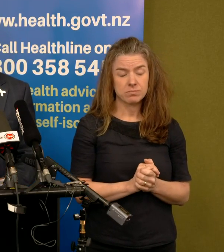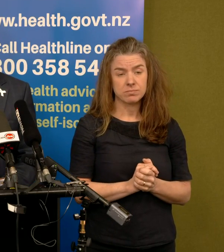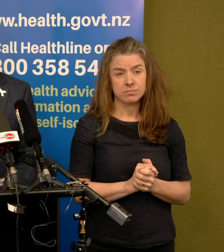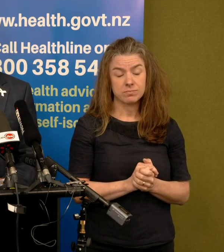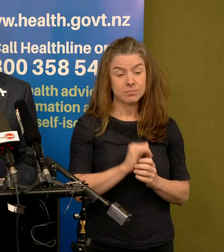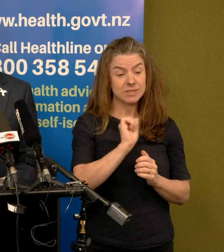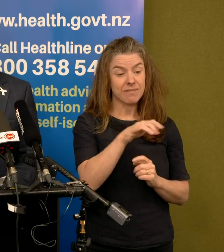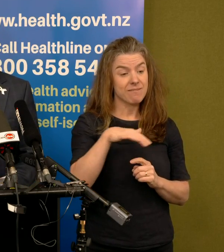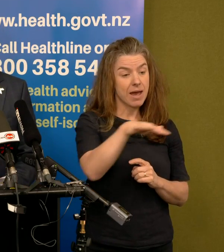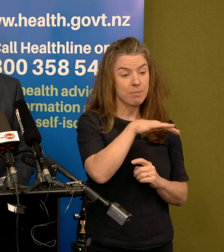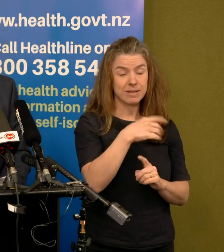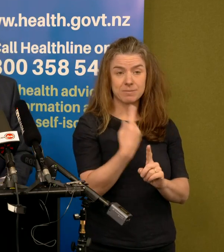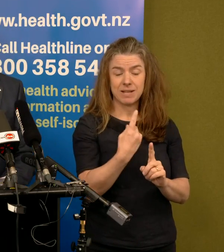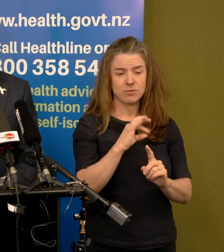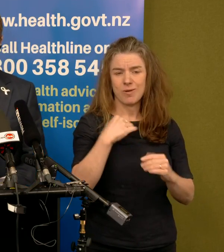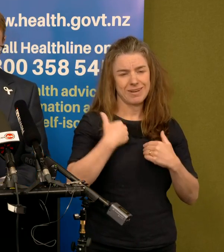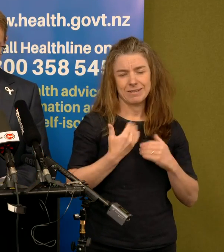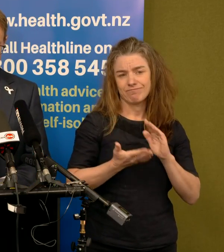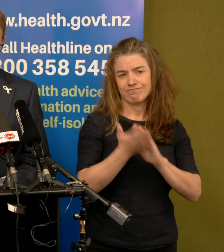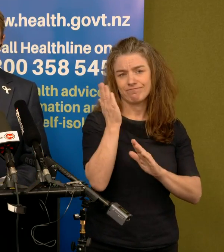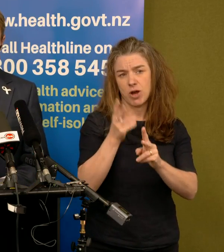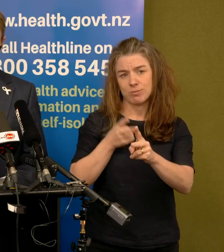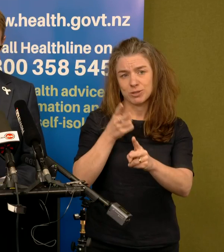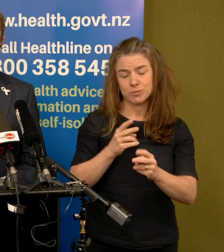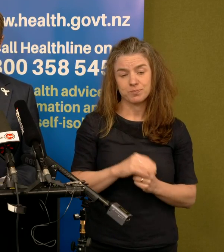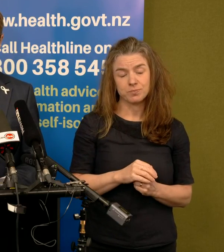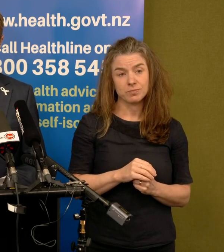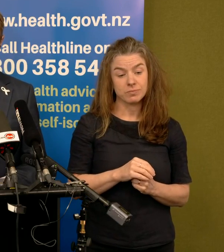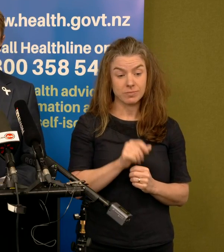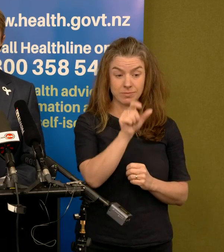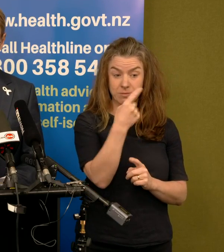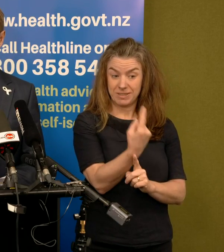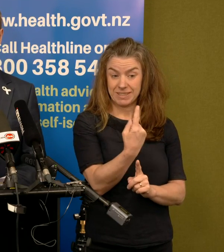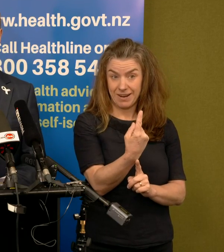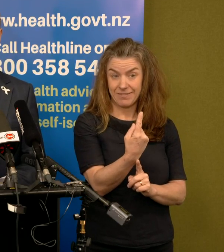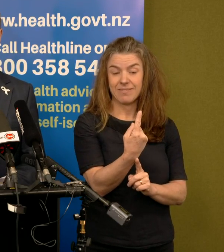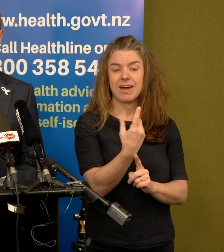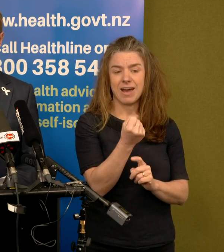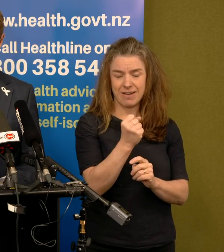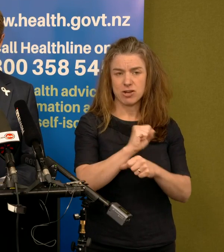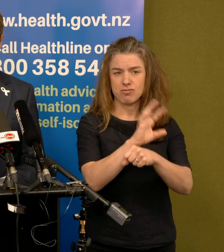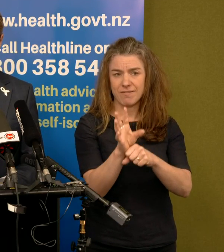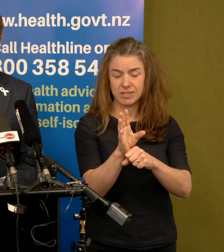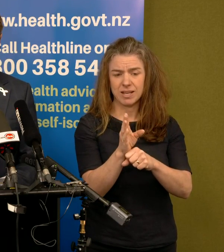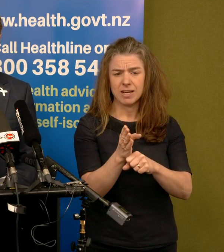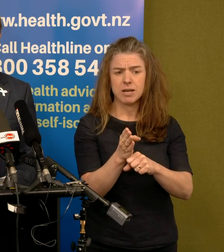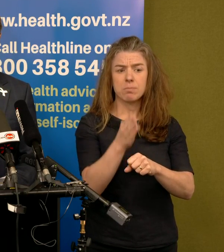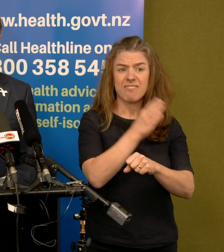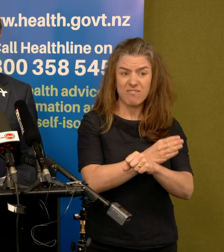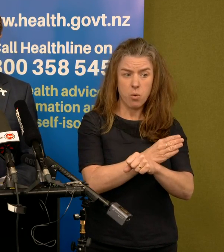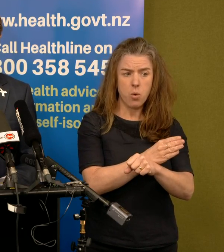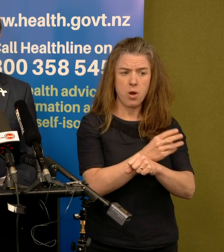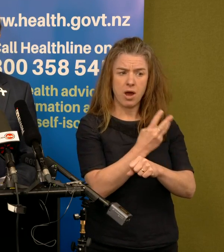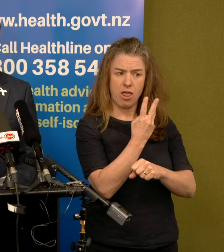else in the home. Now, 3 other members of the man's family had previously been unwell with mild illnesses,